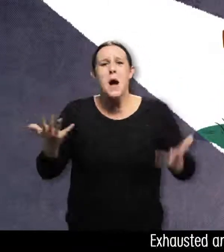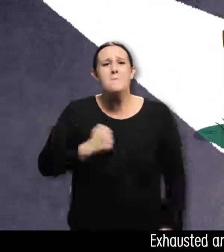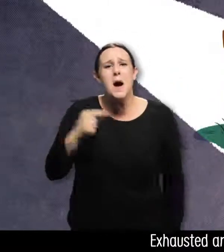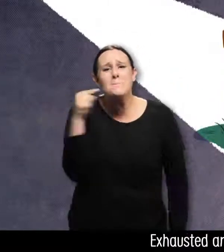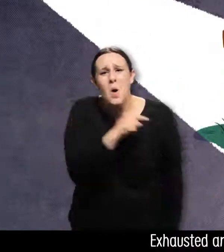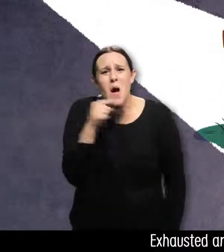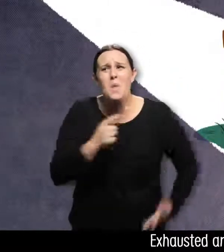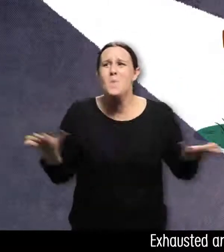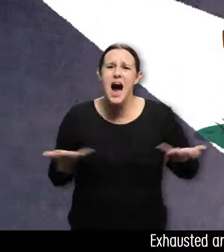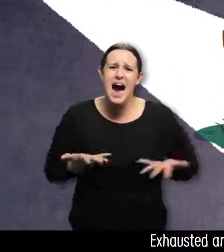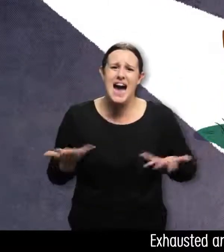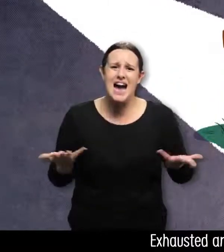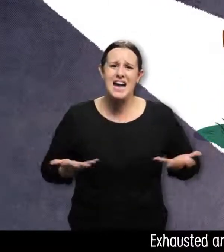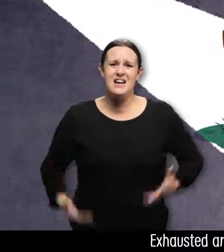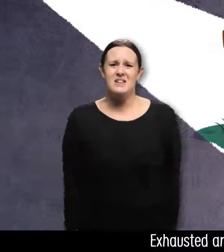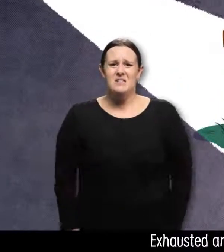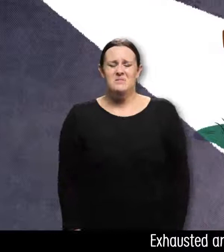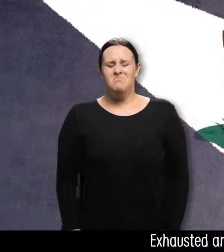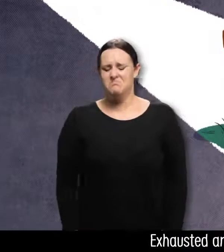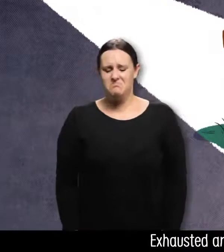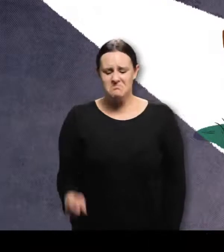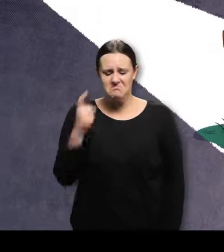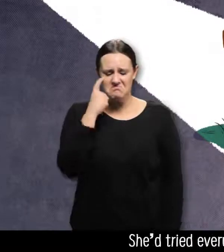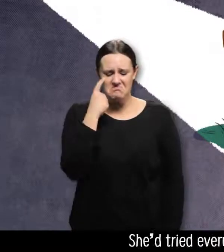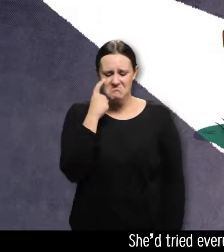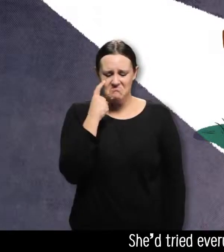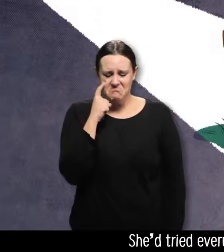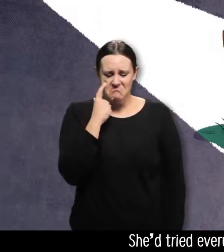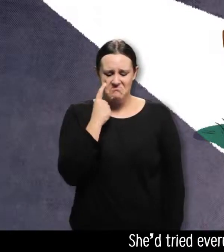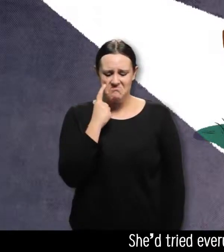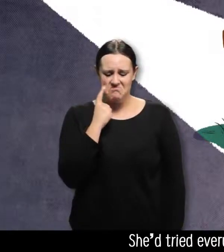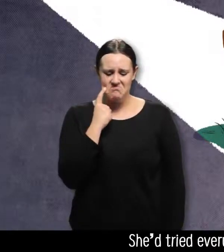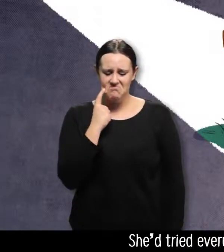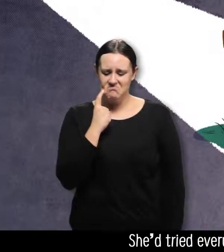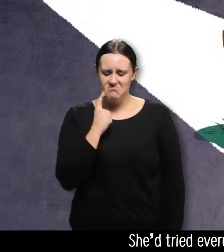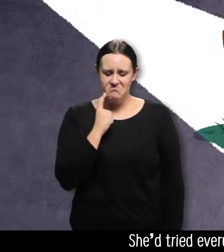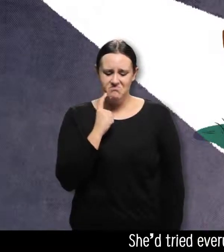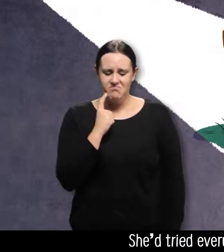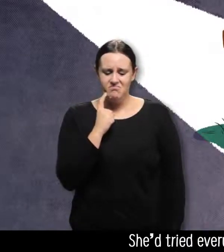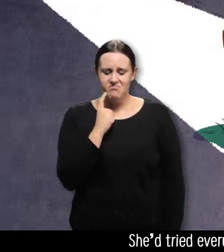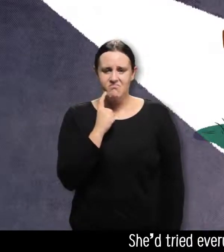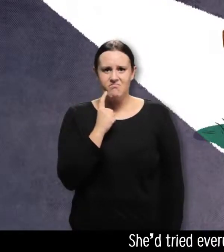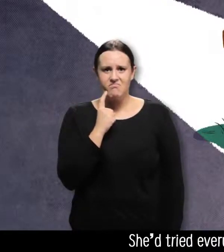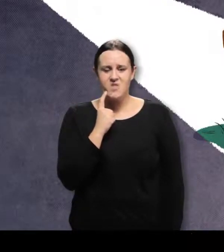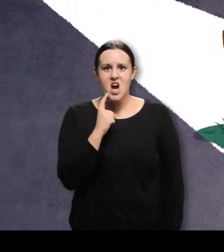exhausted and hot she'd tried every spot